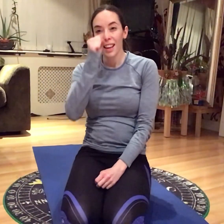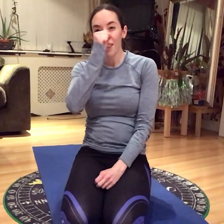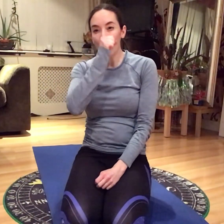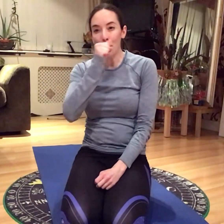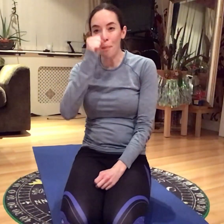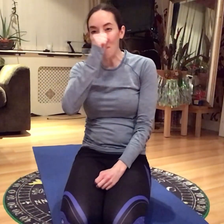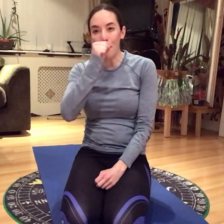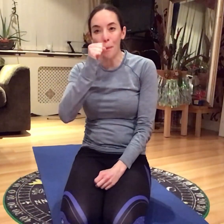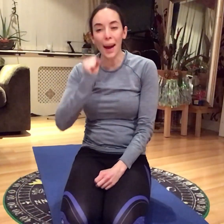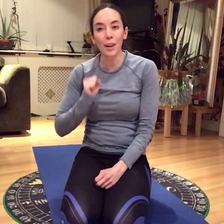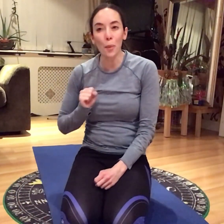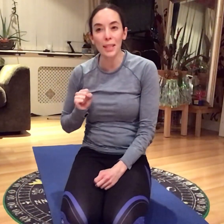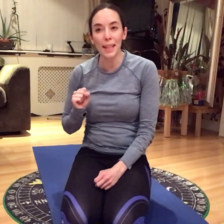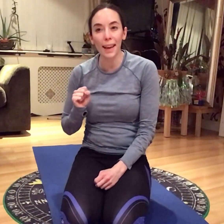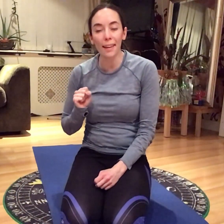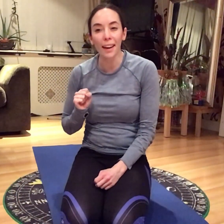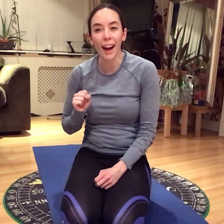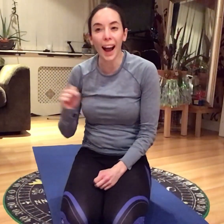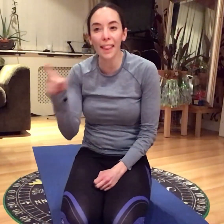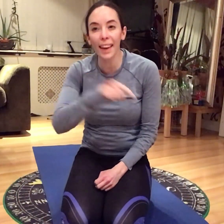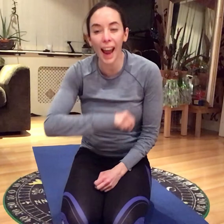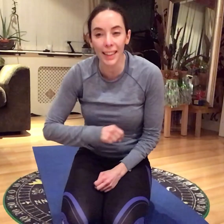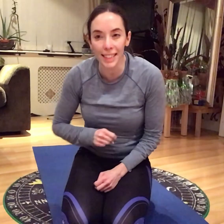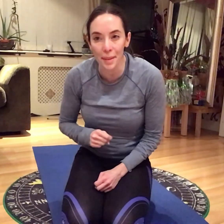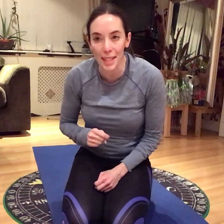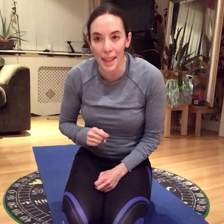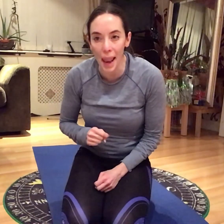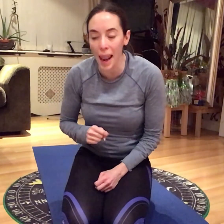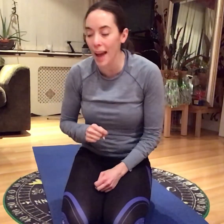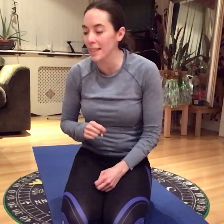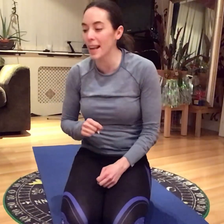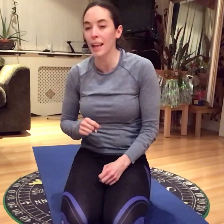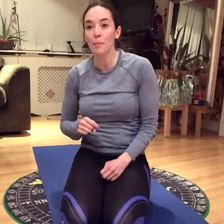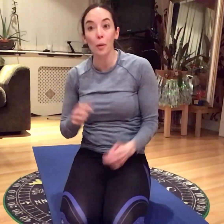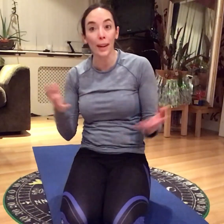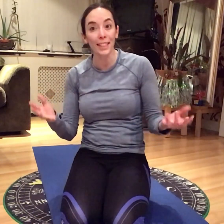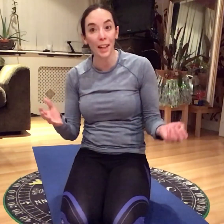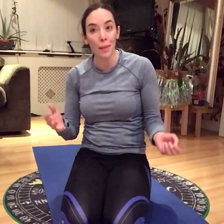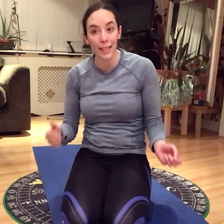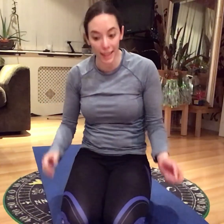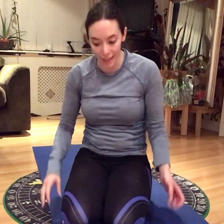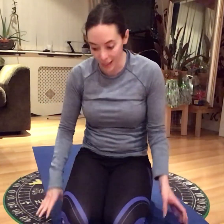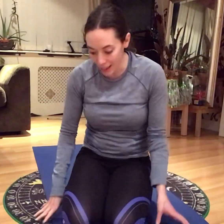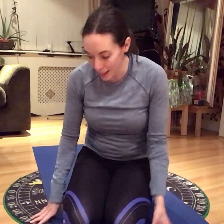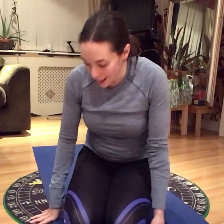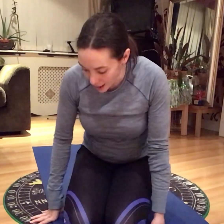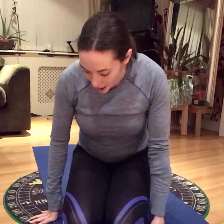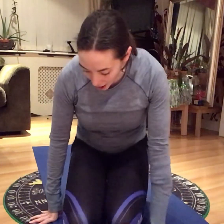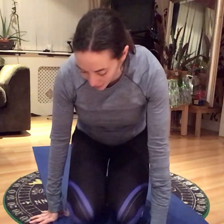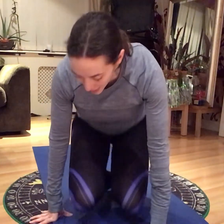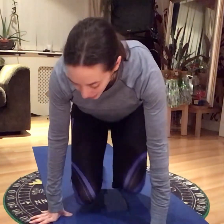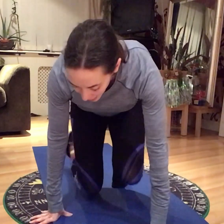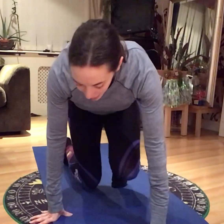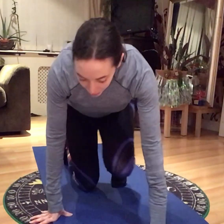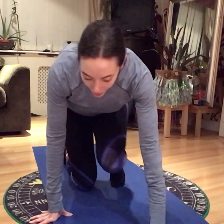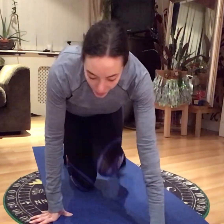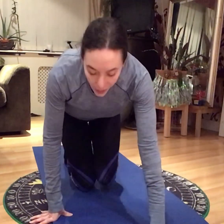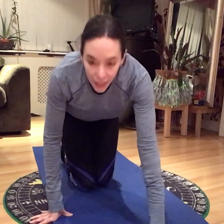The pig was there at the end. He was the last animal, but he still made it. And he liked